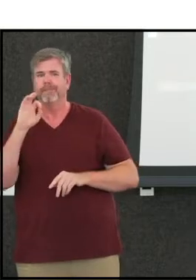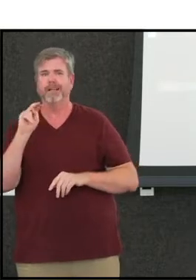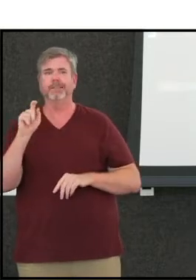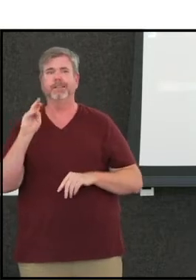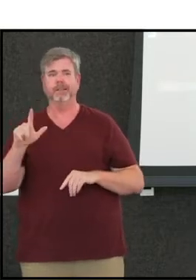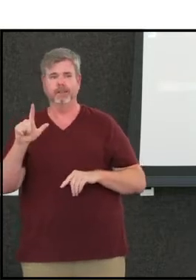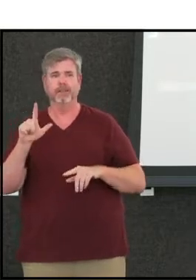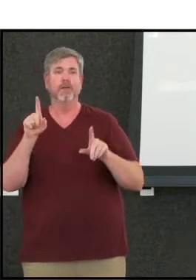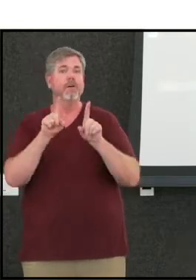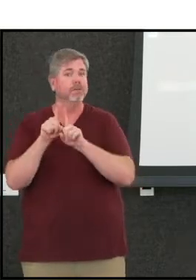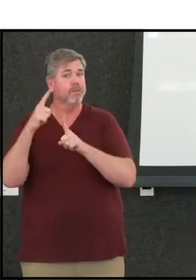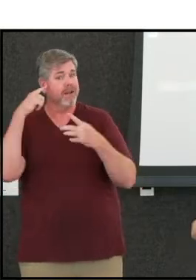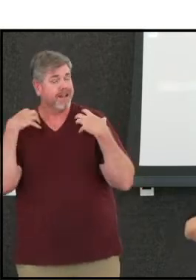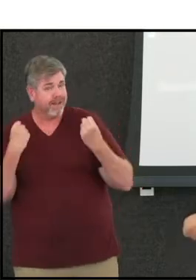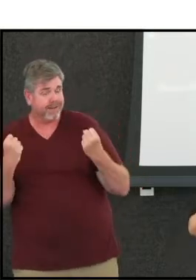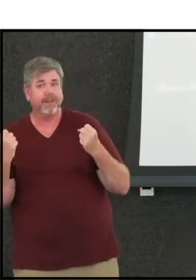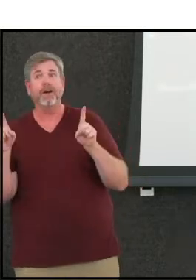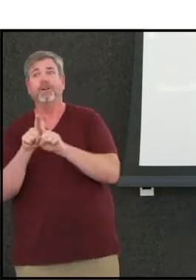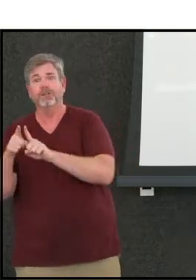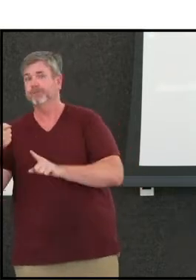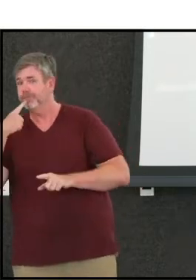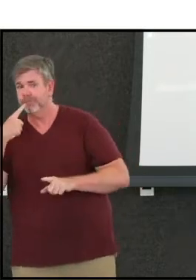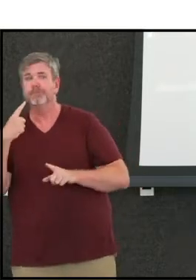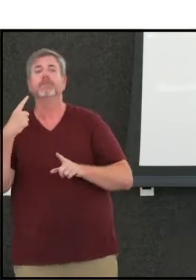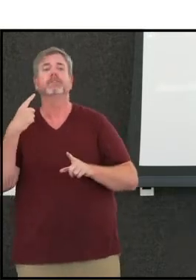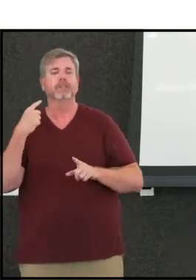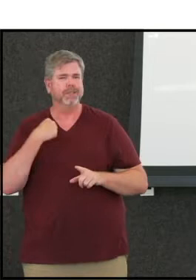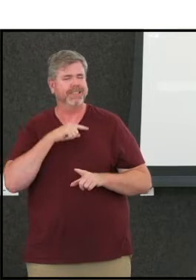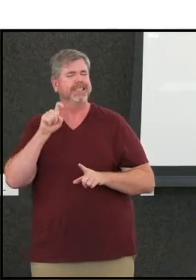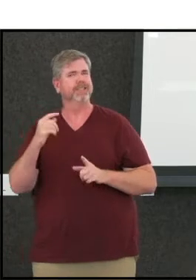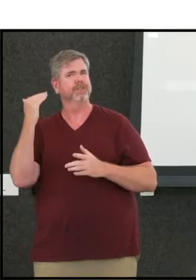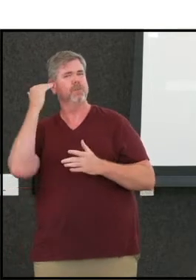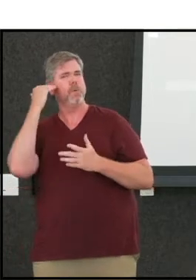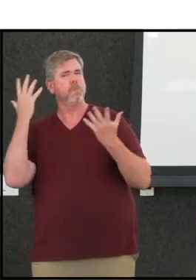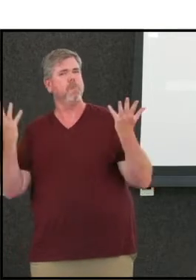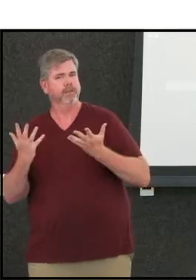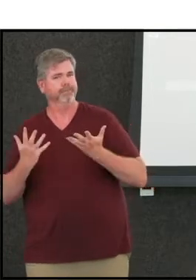our teens today. So with that in mind, I'll start with my presentation.